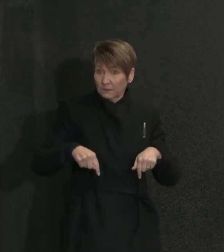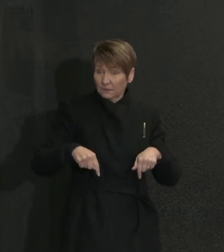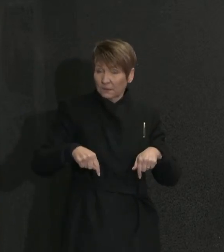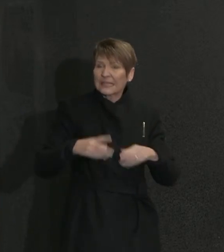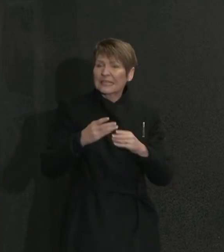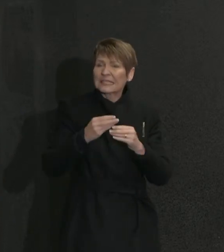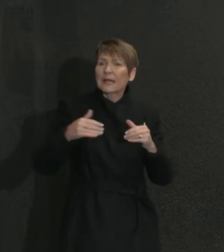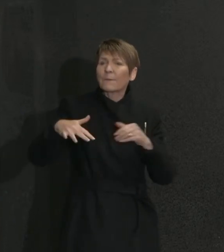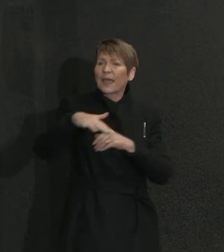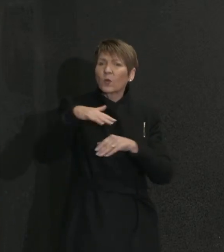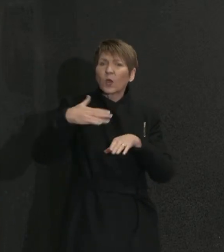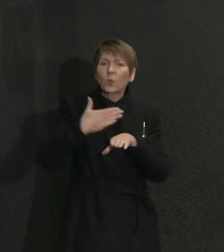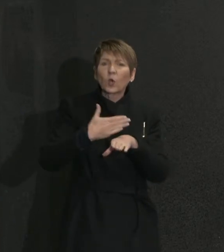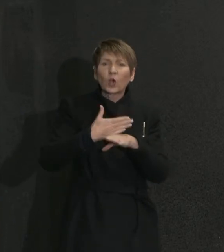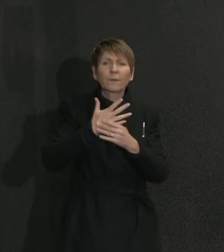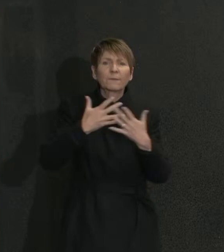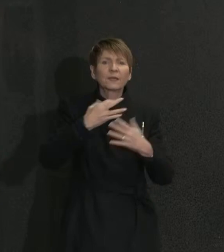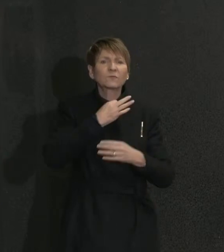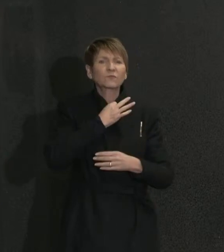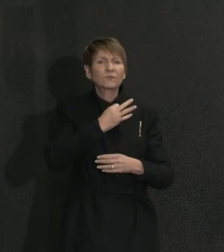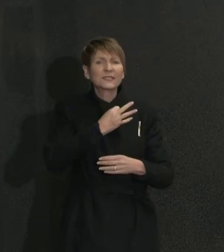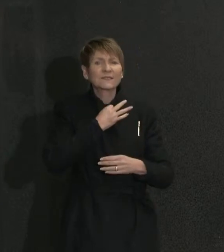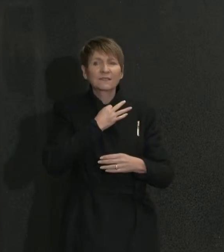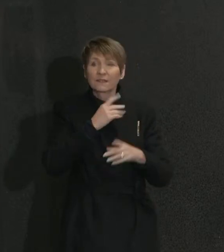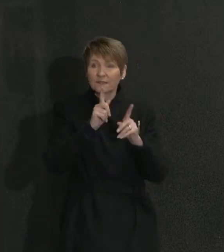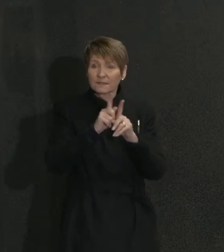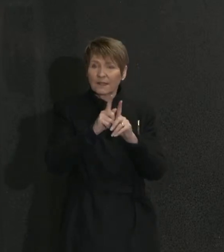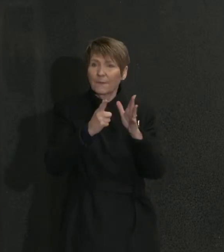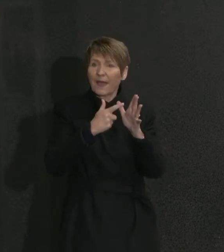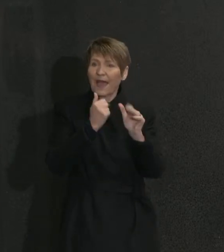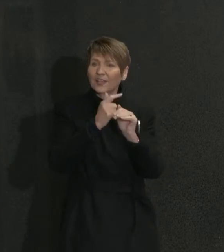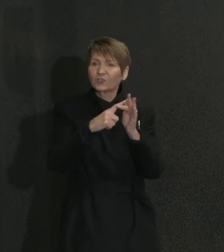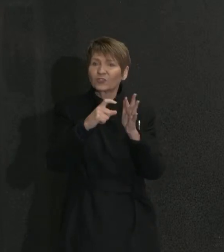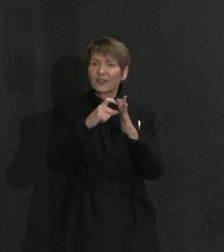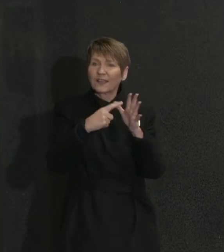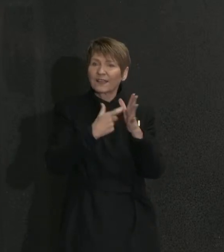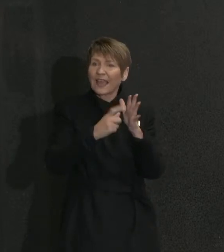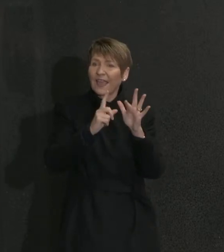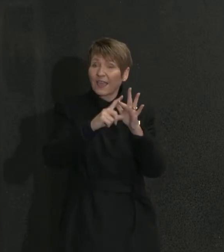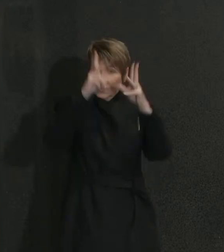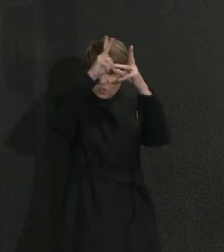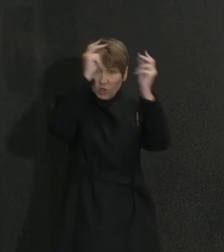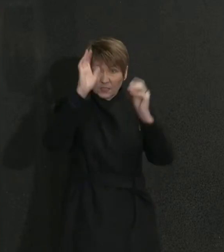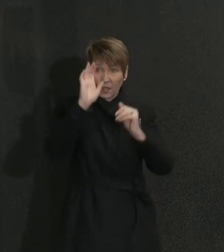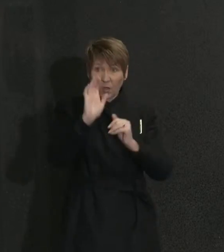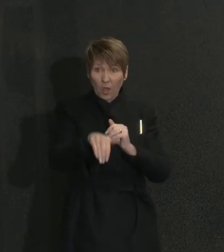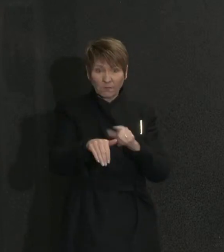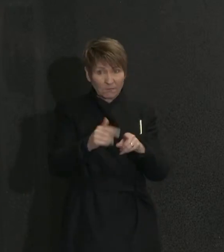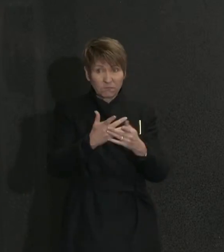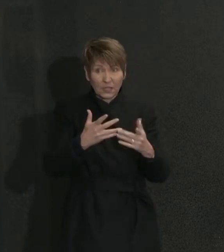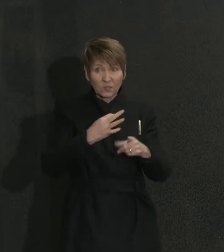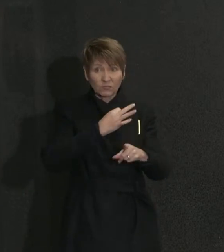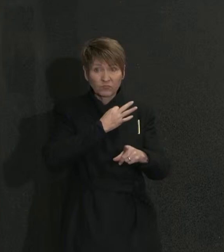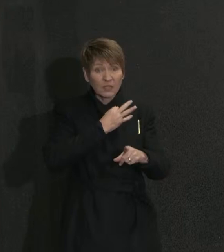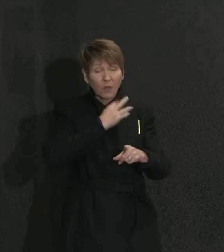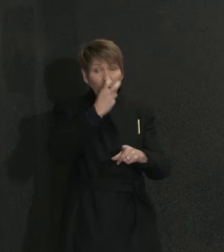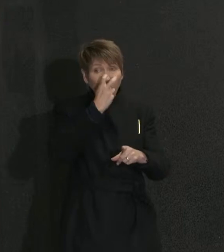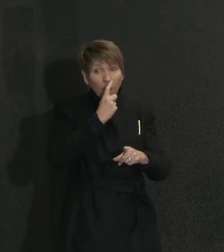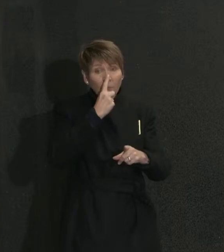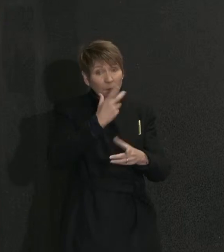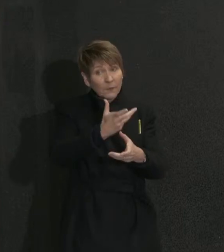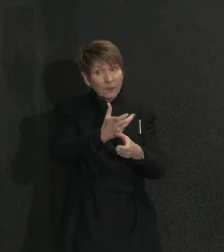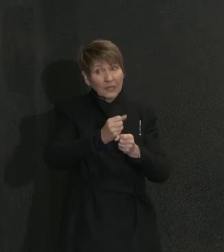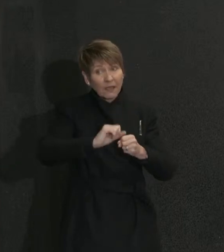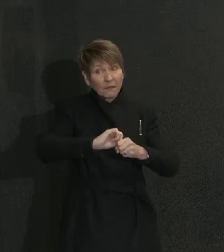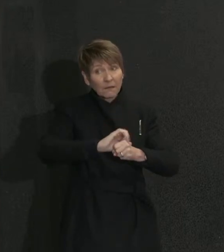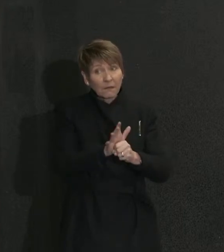instance, high-risk settings. I think you're best to encourage people in the first instance, and again, it is a bit hard to